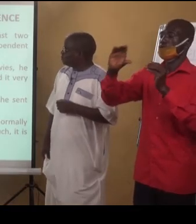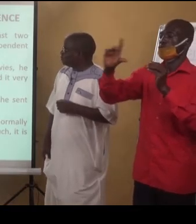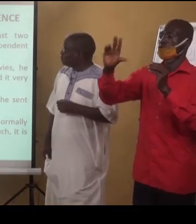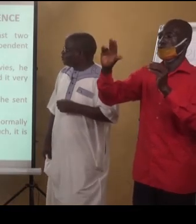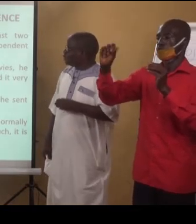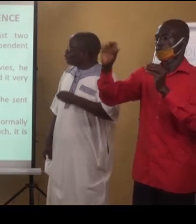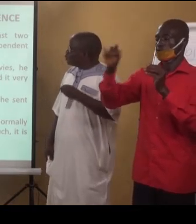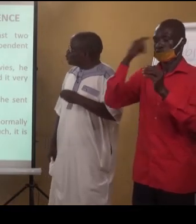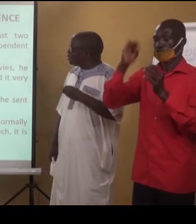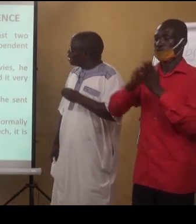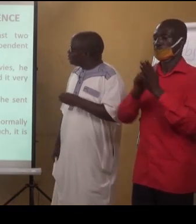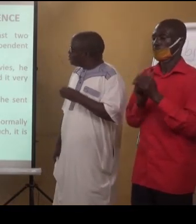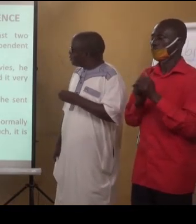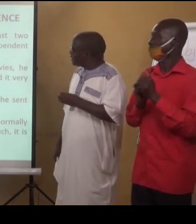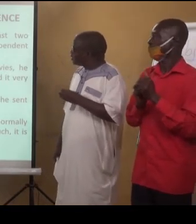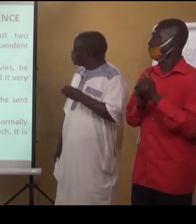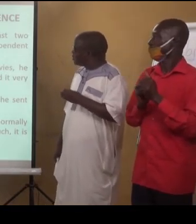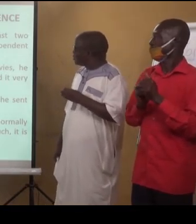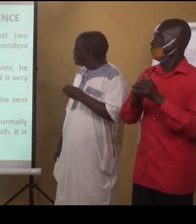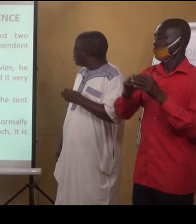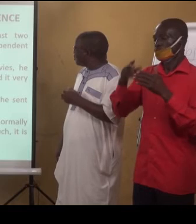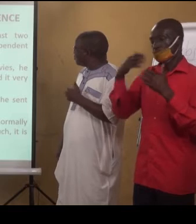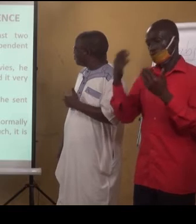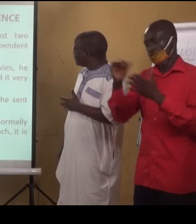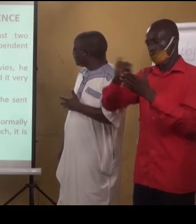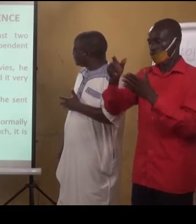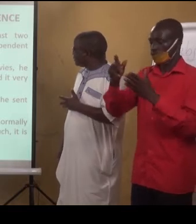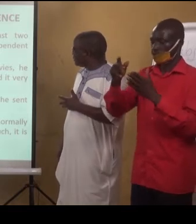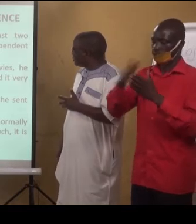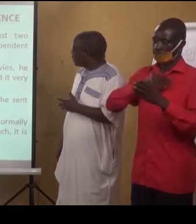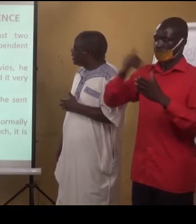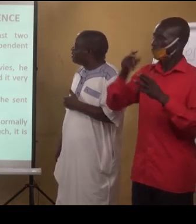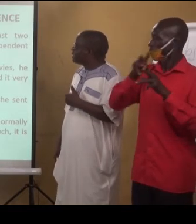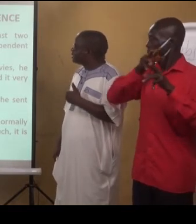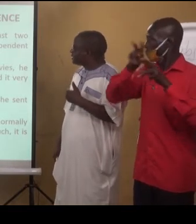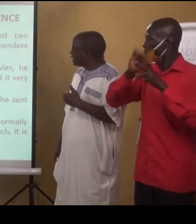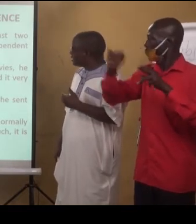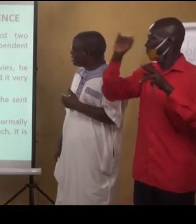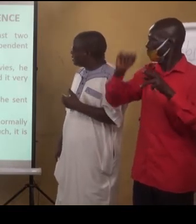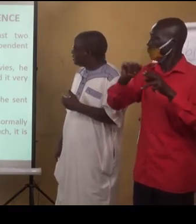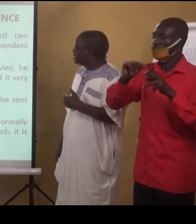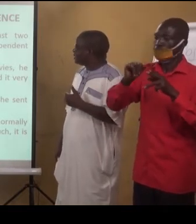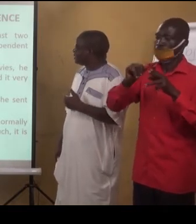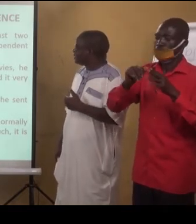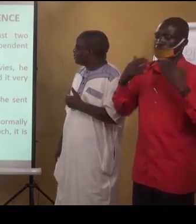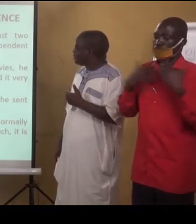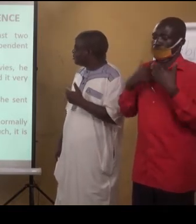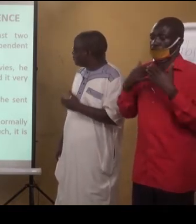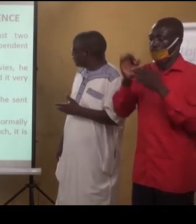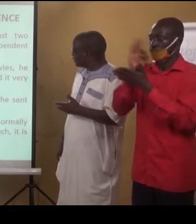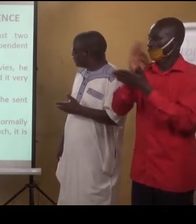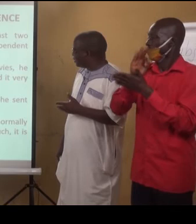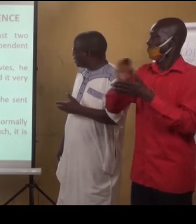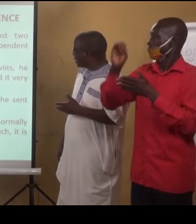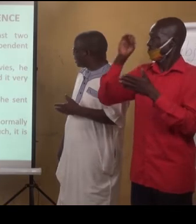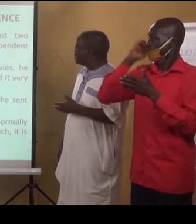example, though James prefers watching horror movies, he rented the latest sci-fi